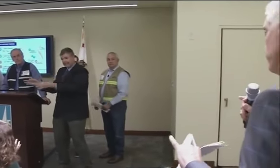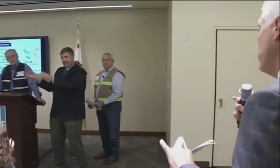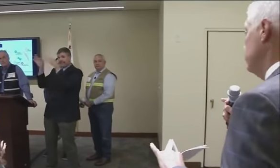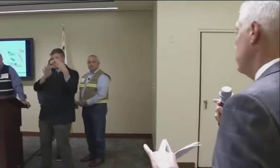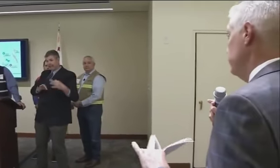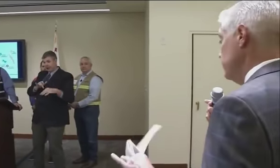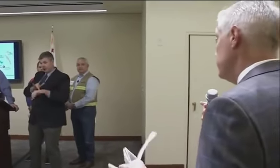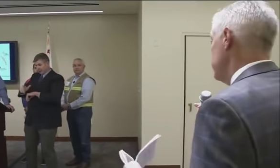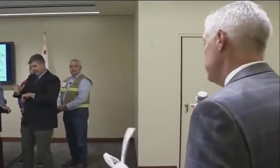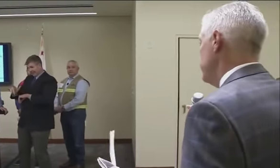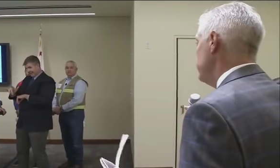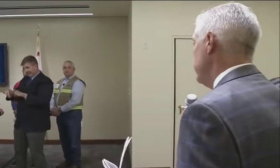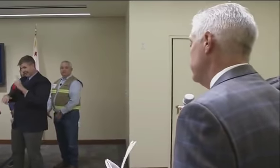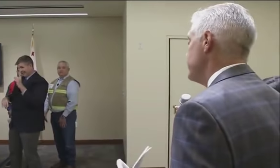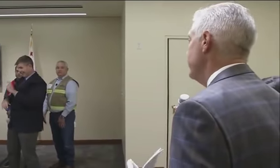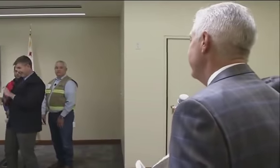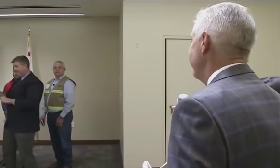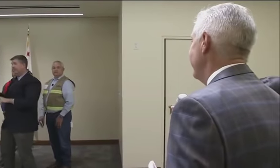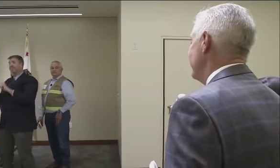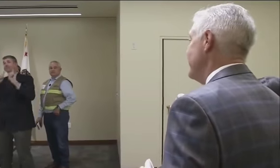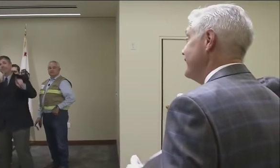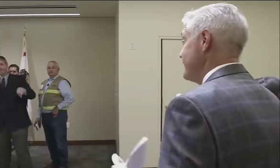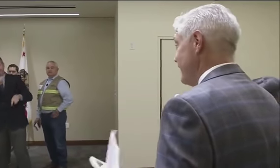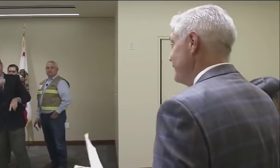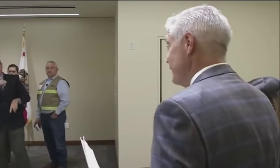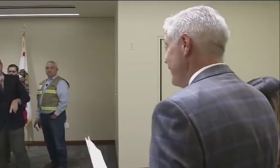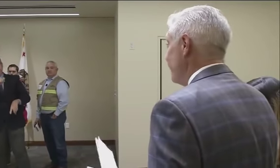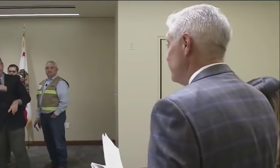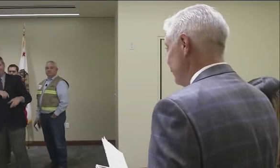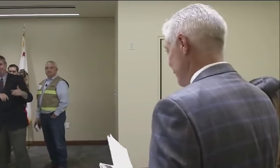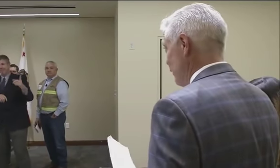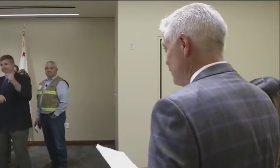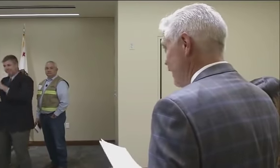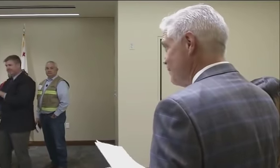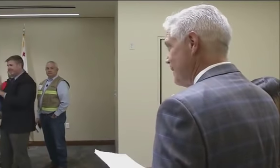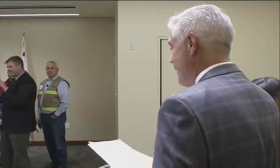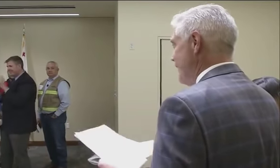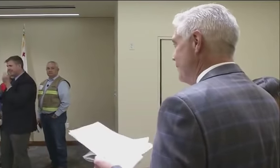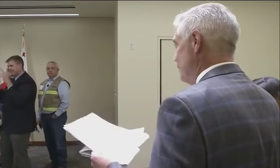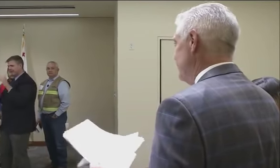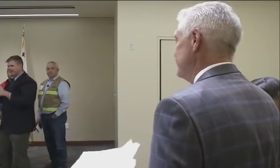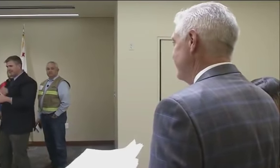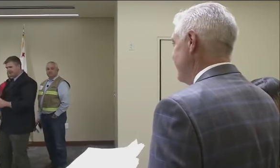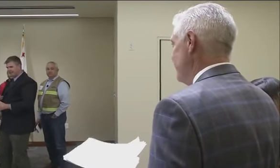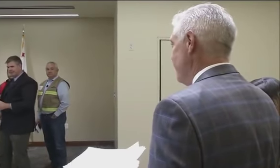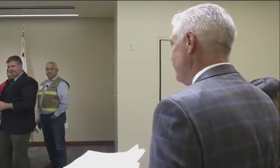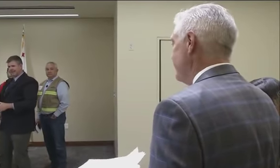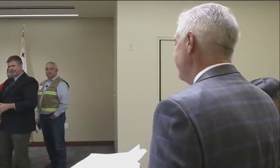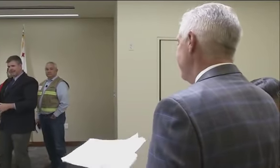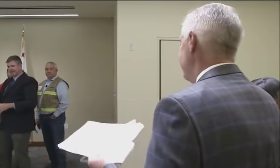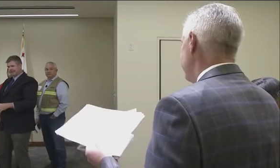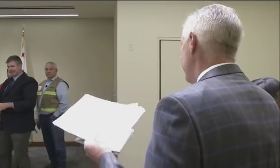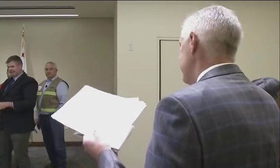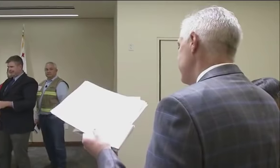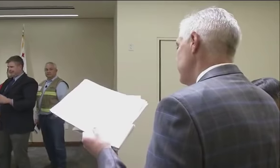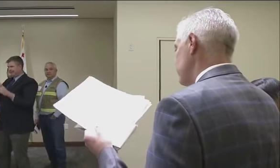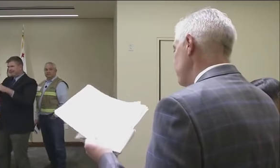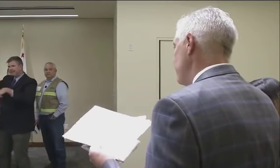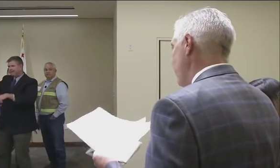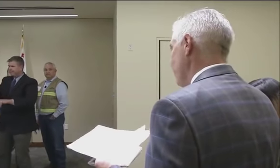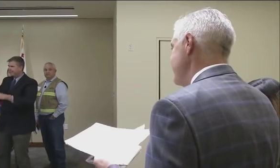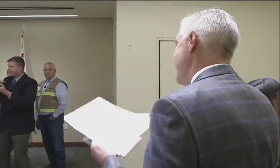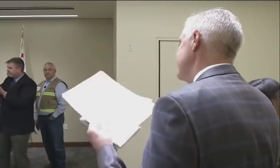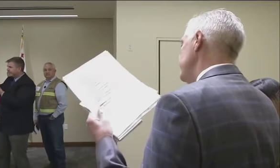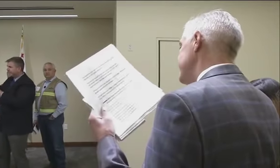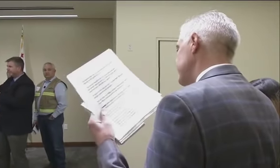frustration on the part of our viewers and the ratepayers. They say that they are doing their job by paying their bill every month. I want to get to the